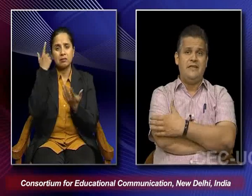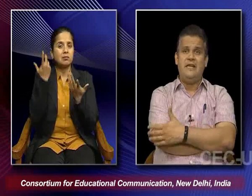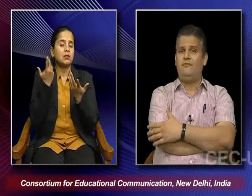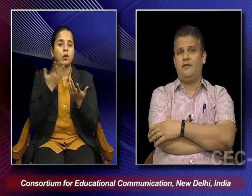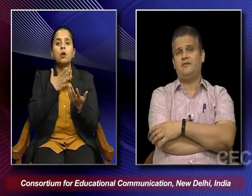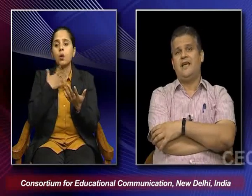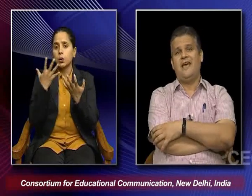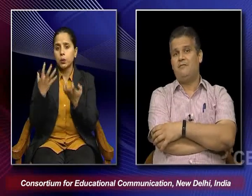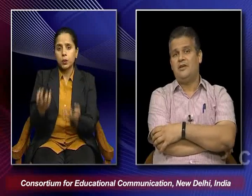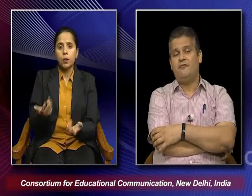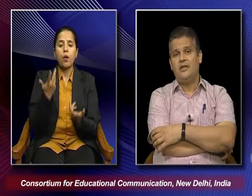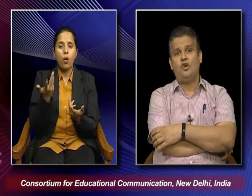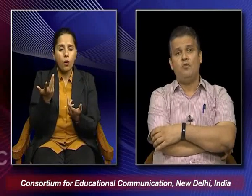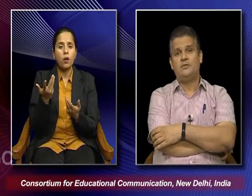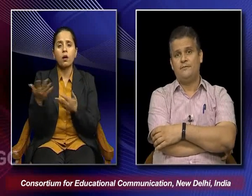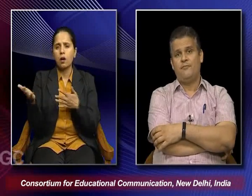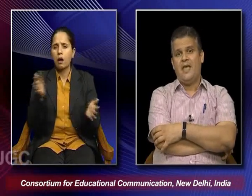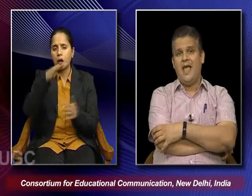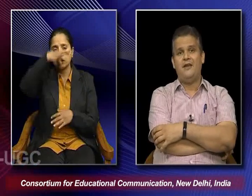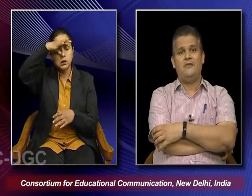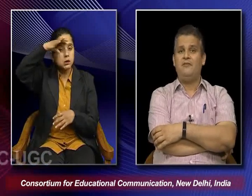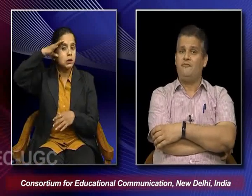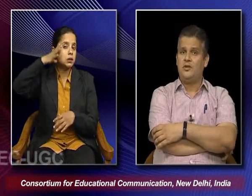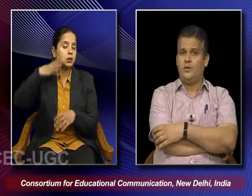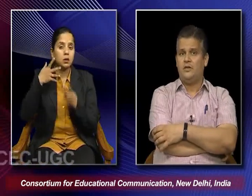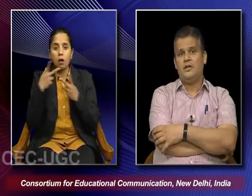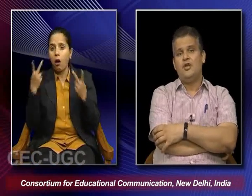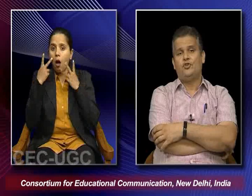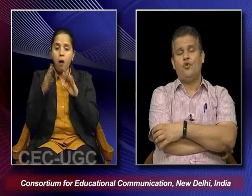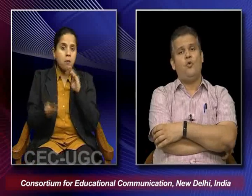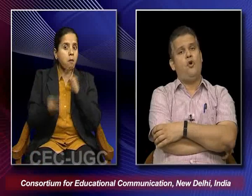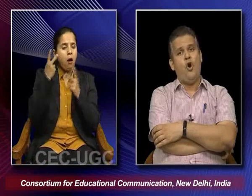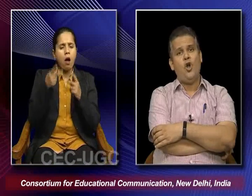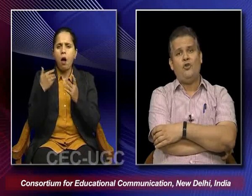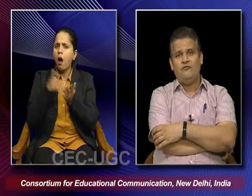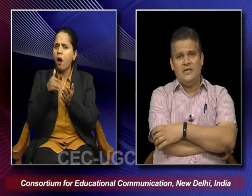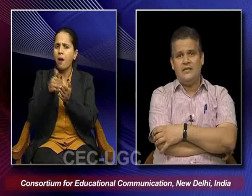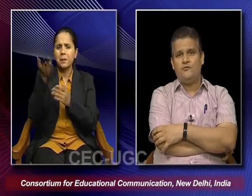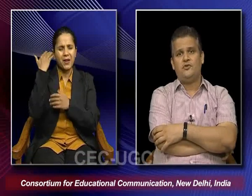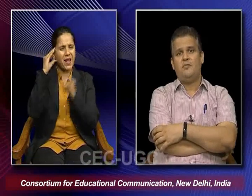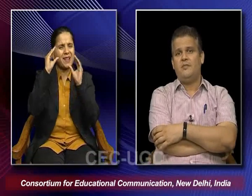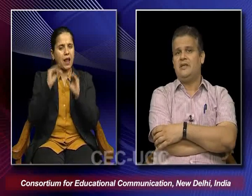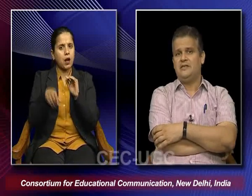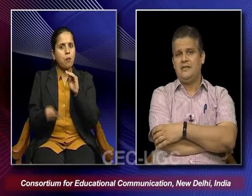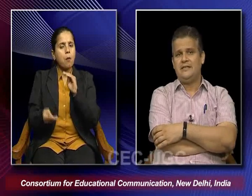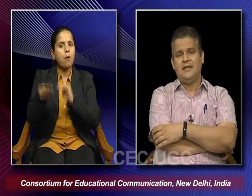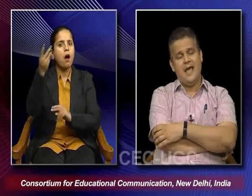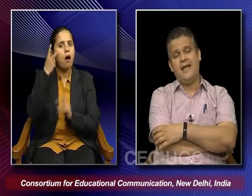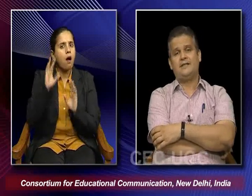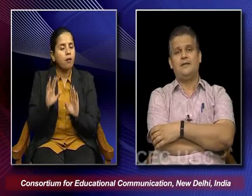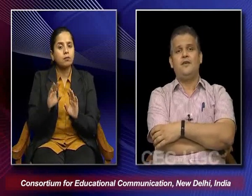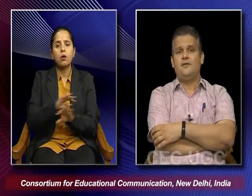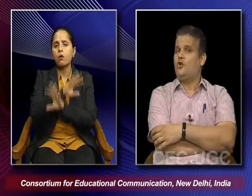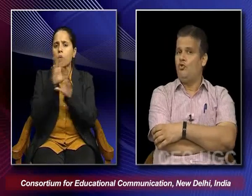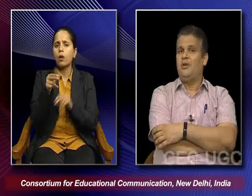even heat waves have become very common and very frequent. So all of these, which may be considered